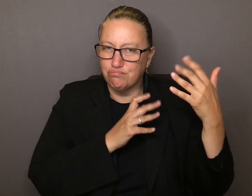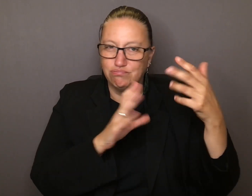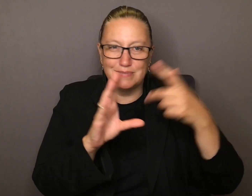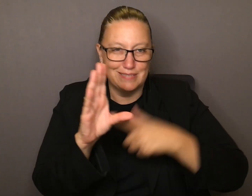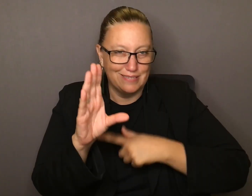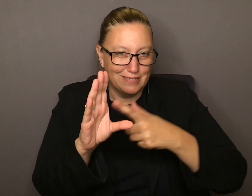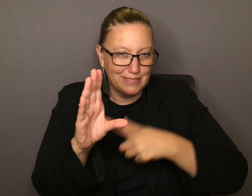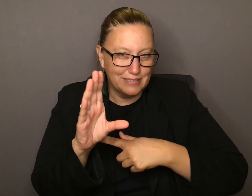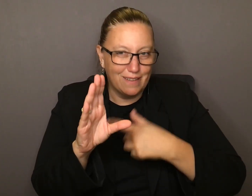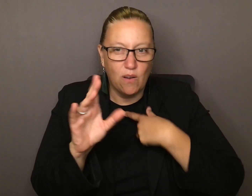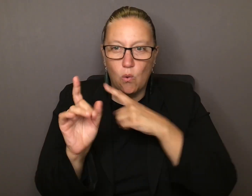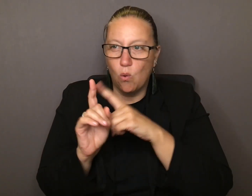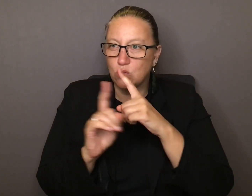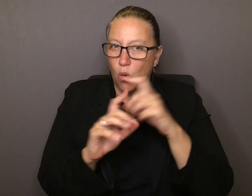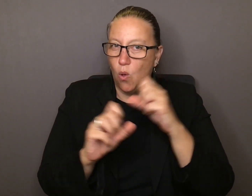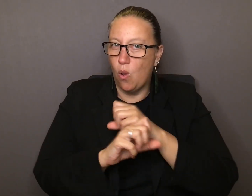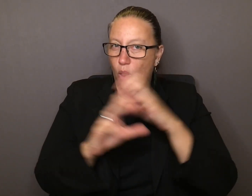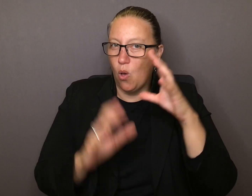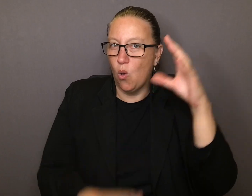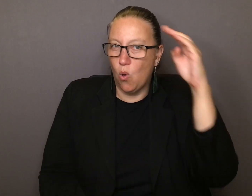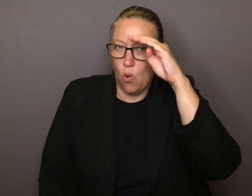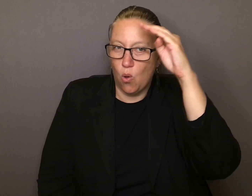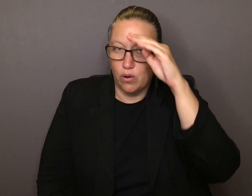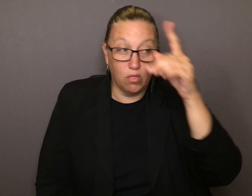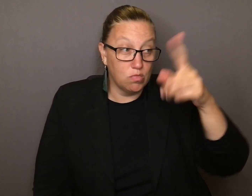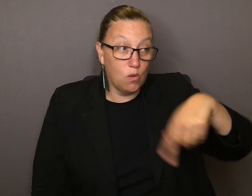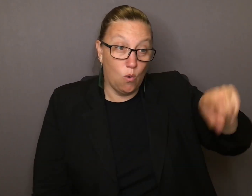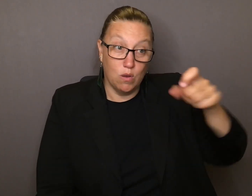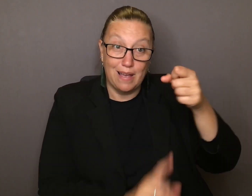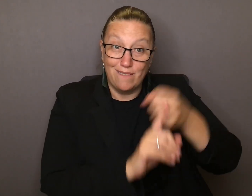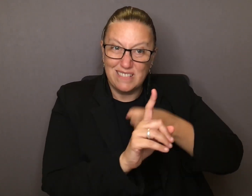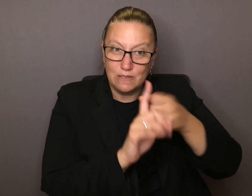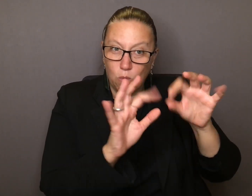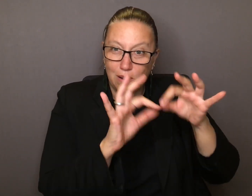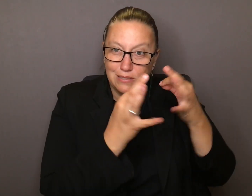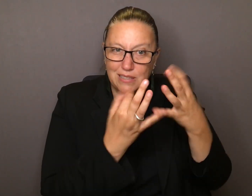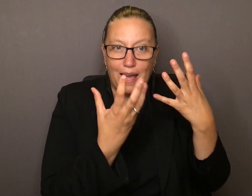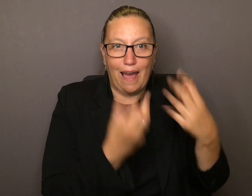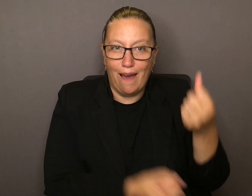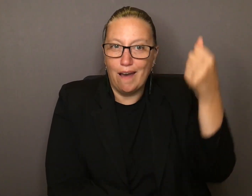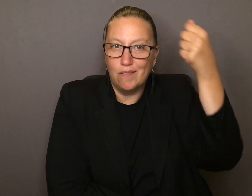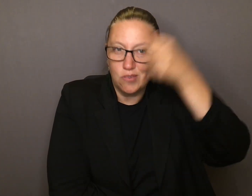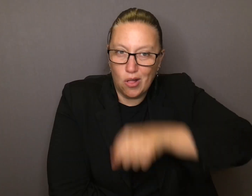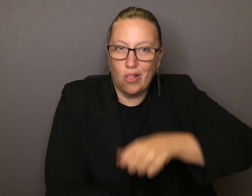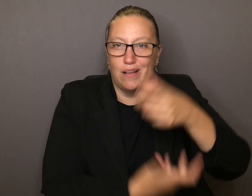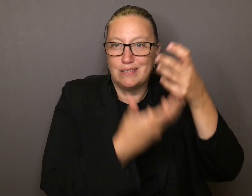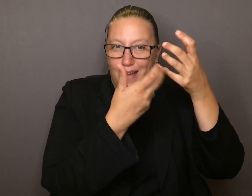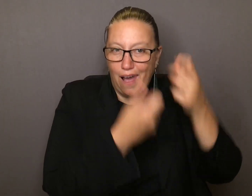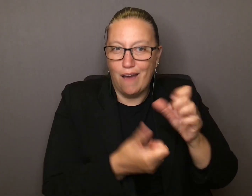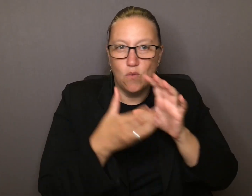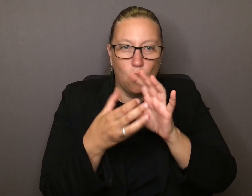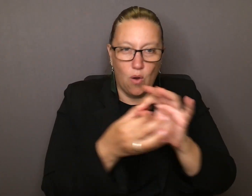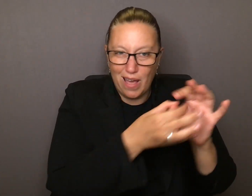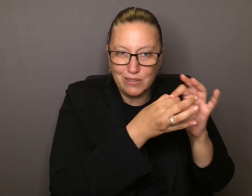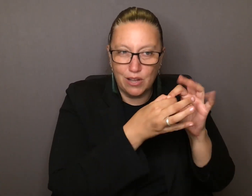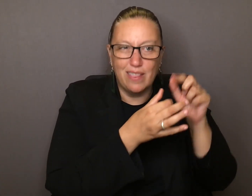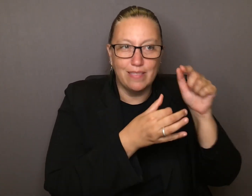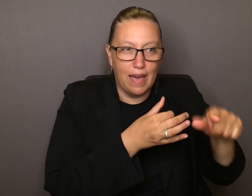that these organisations hold knowledge and connections that can change how research is undertaken, who